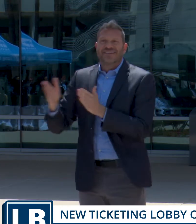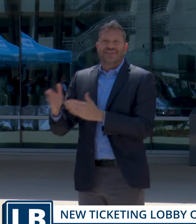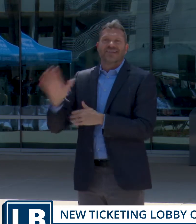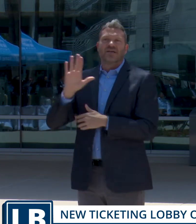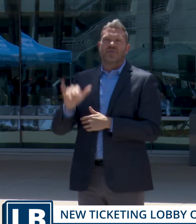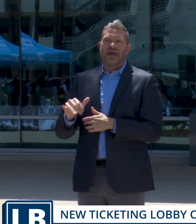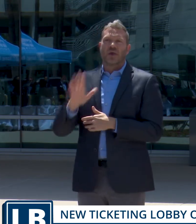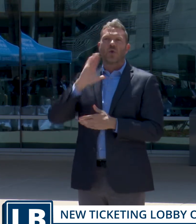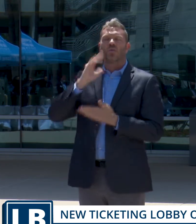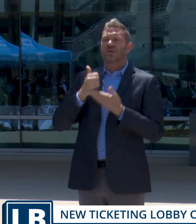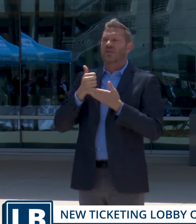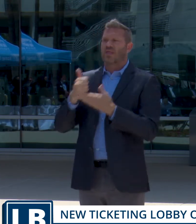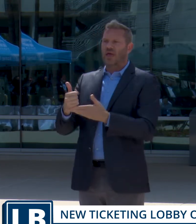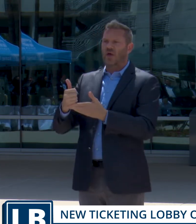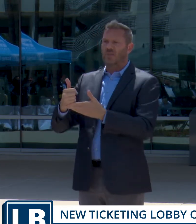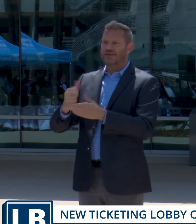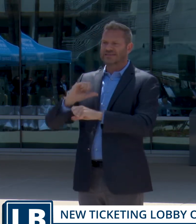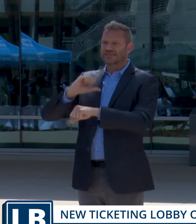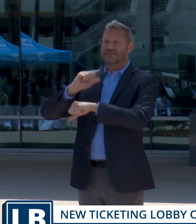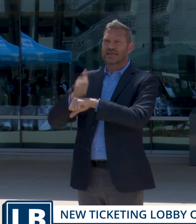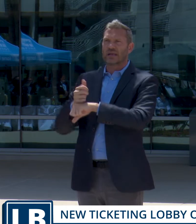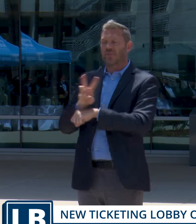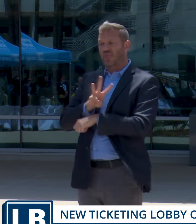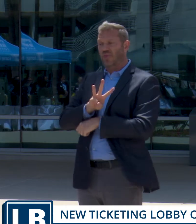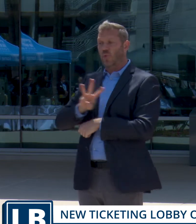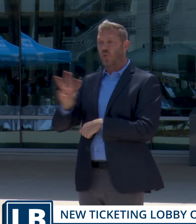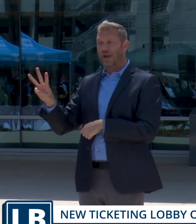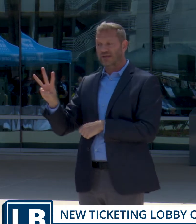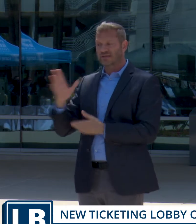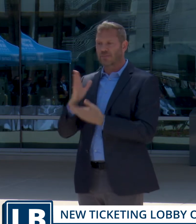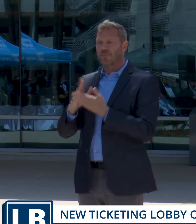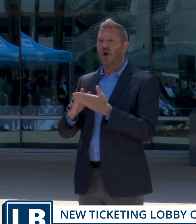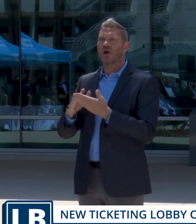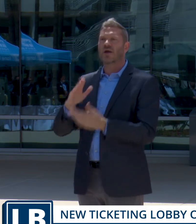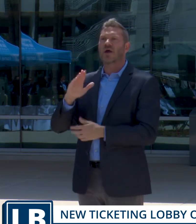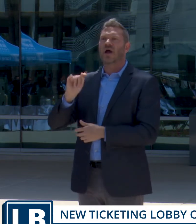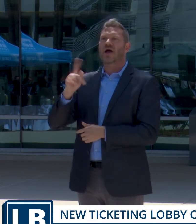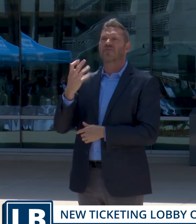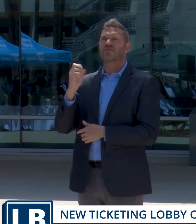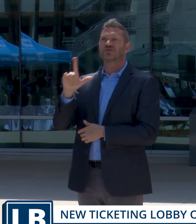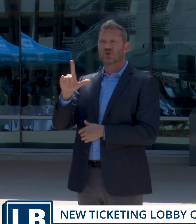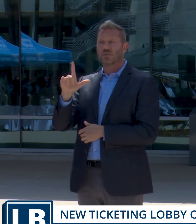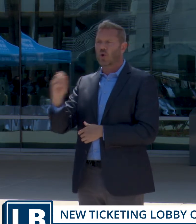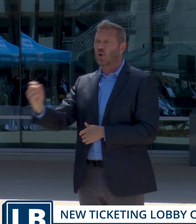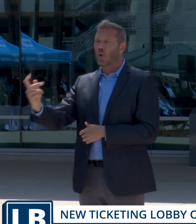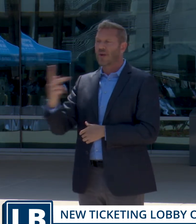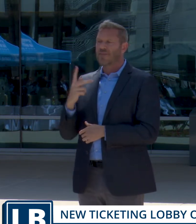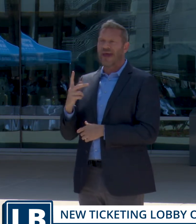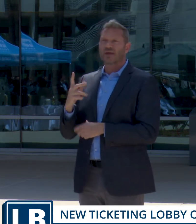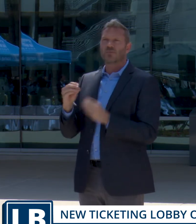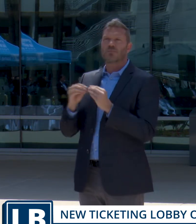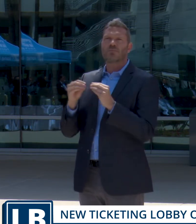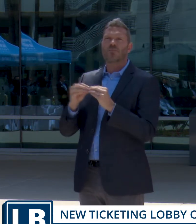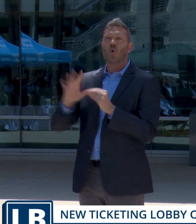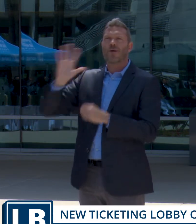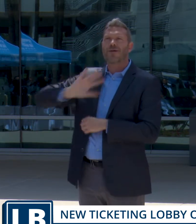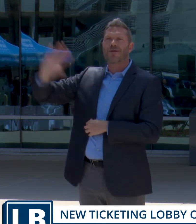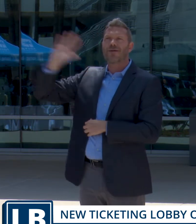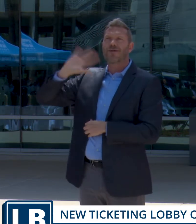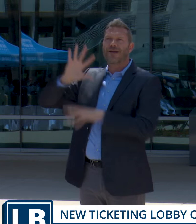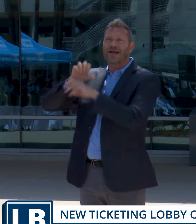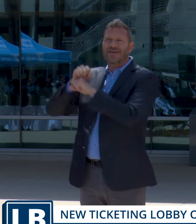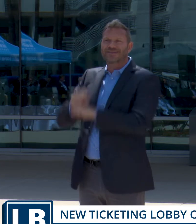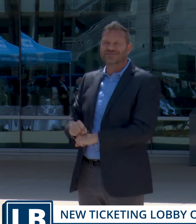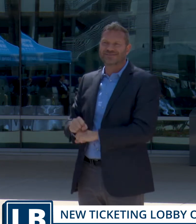restore access to the west side of the historic terminal, revealing its classic design. The projects highlighted today